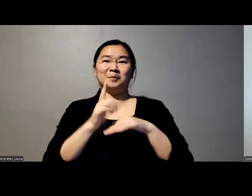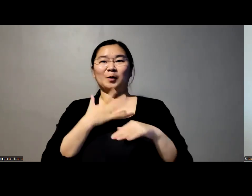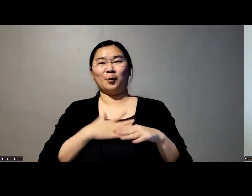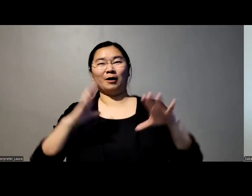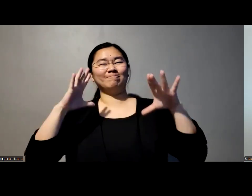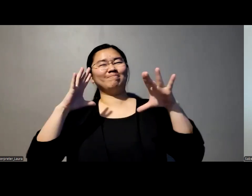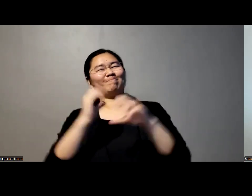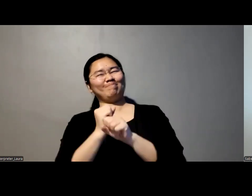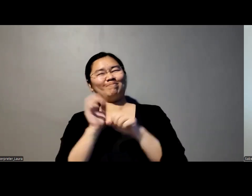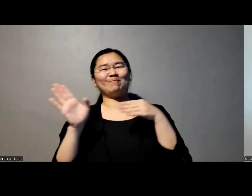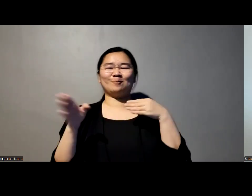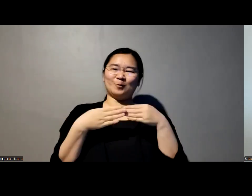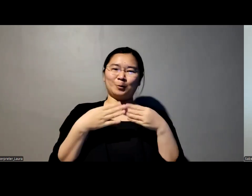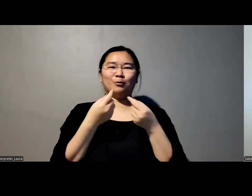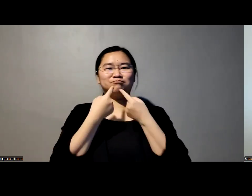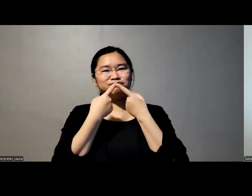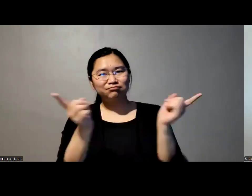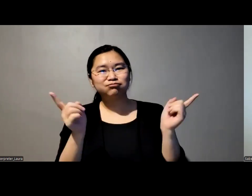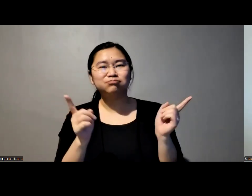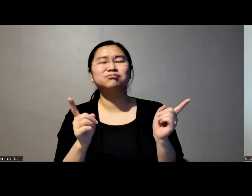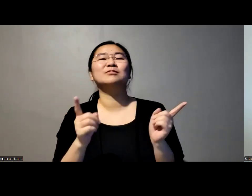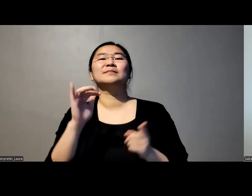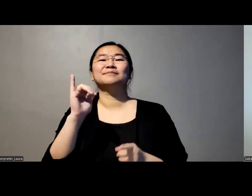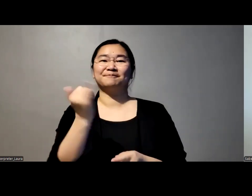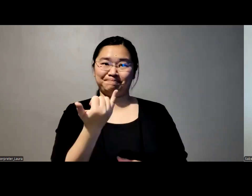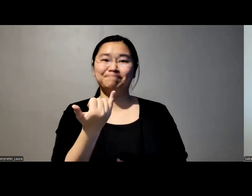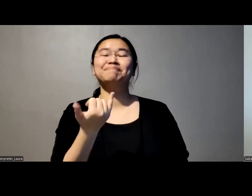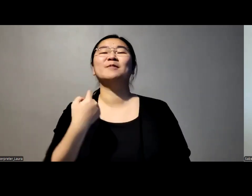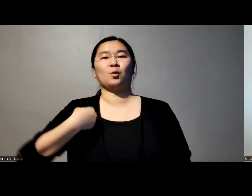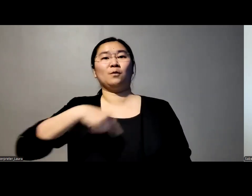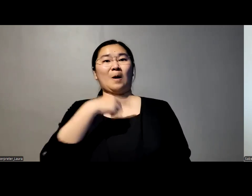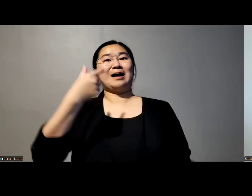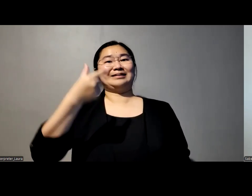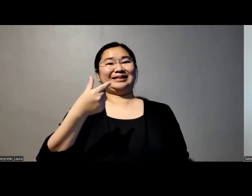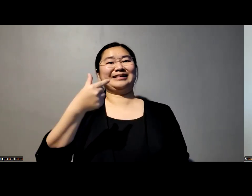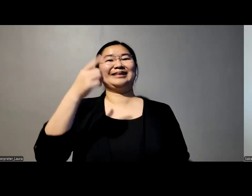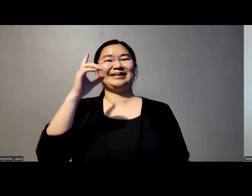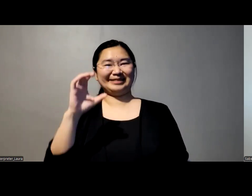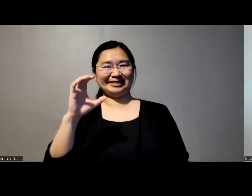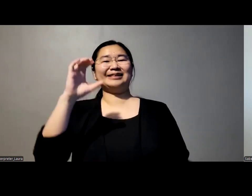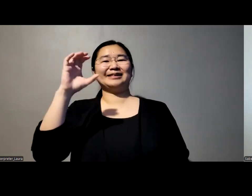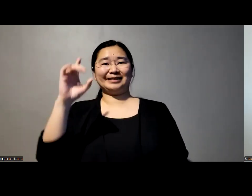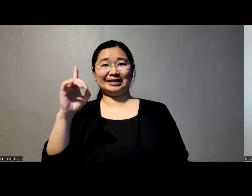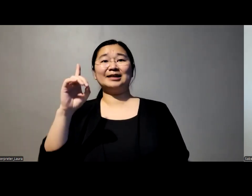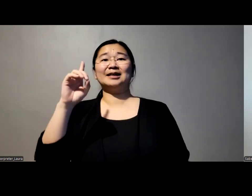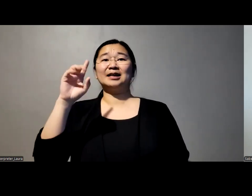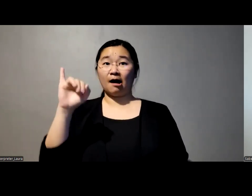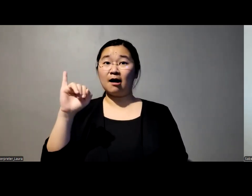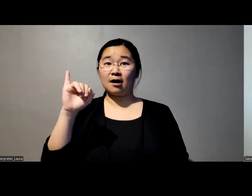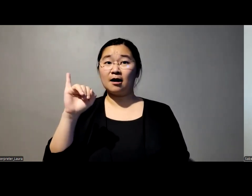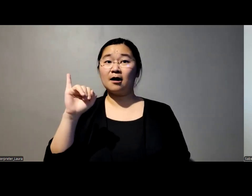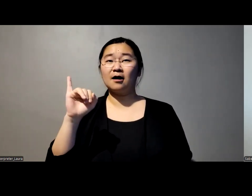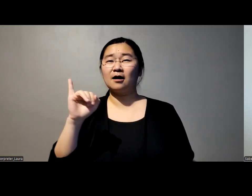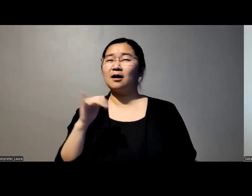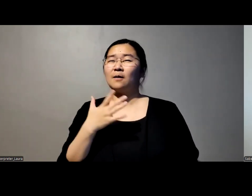start off by sincerely thanking all our speakers today: Samuel, Helena, Dorothy,